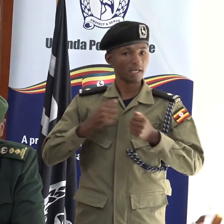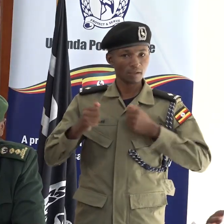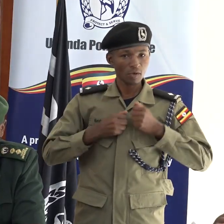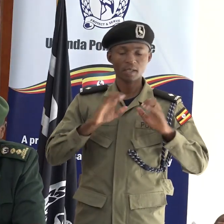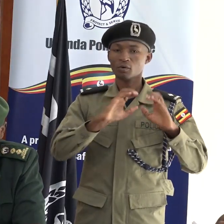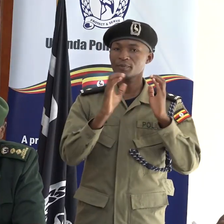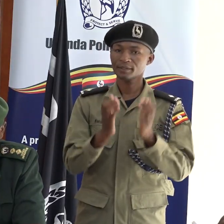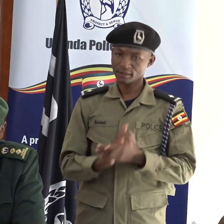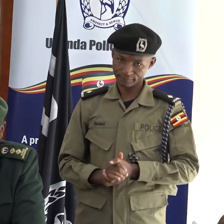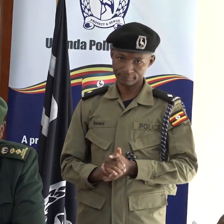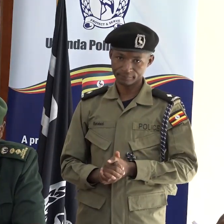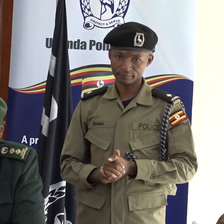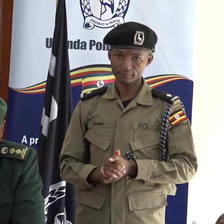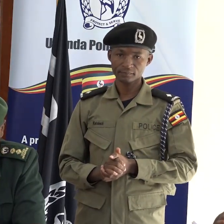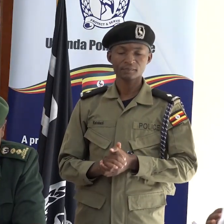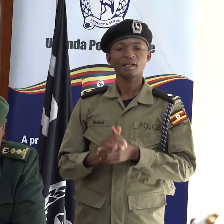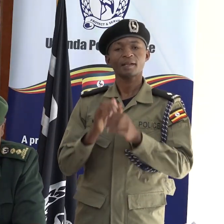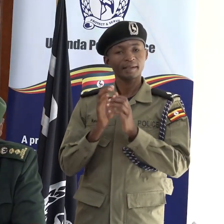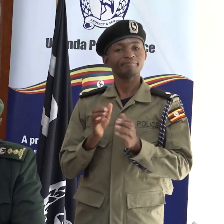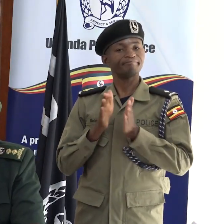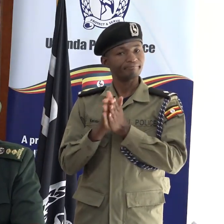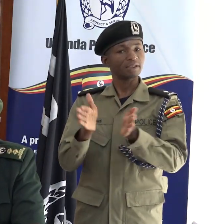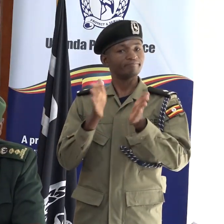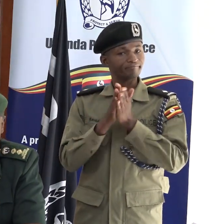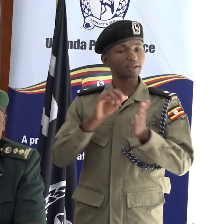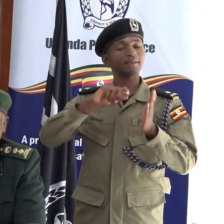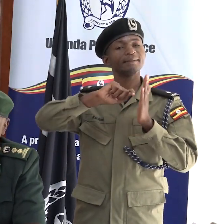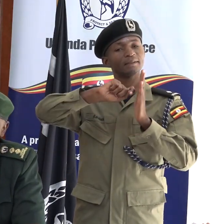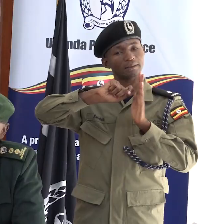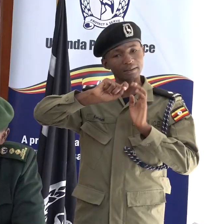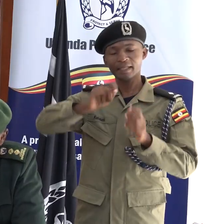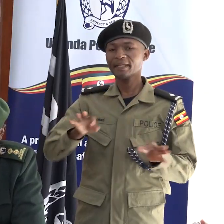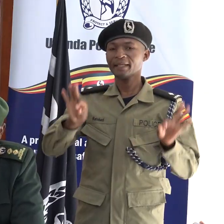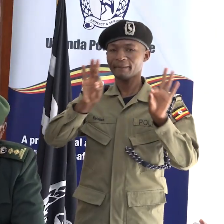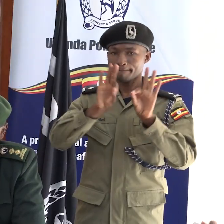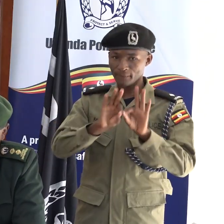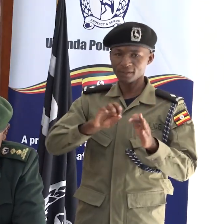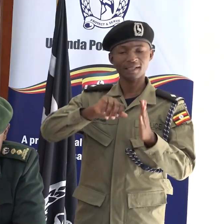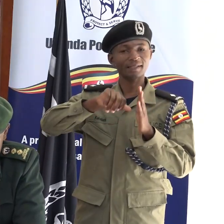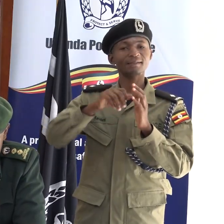community, addressed key citizenship and passport processing reforms.